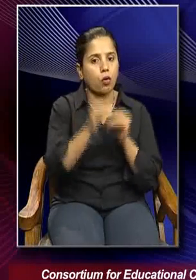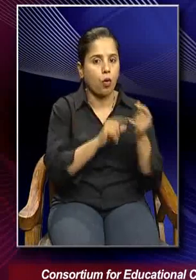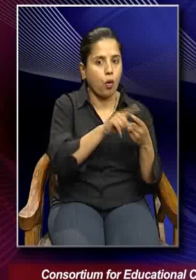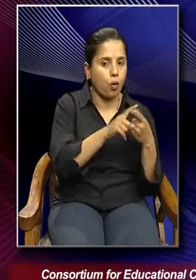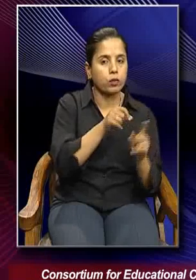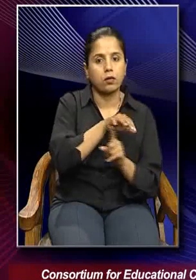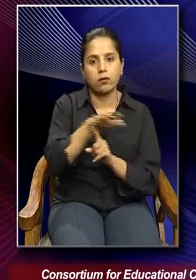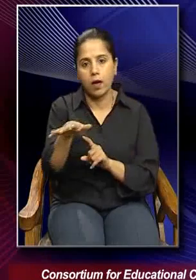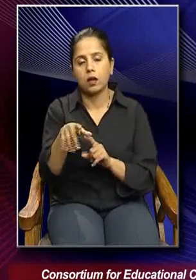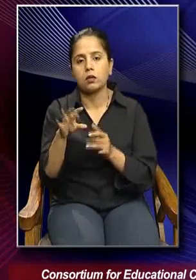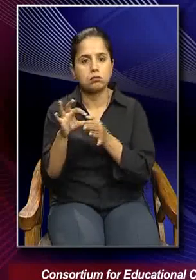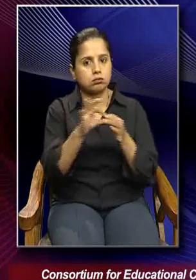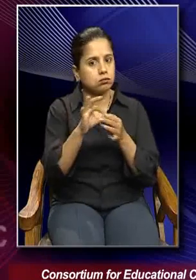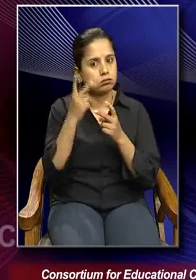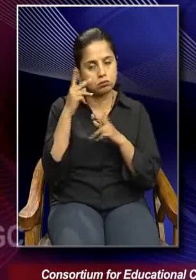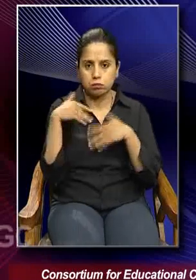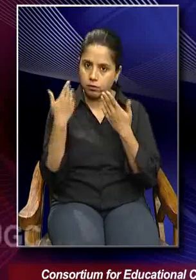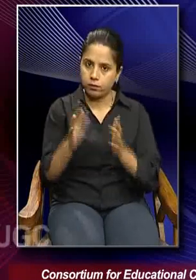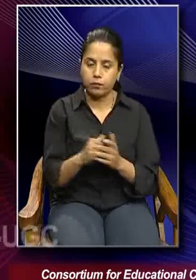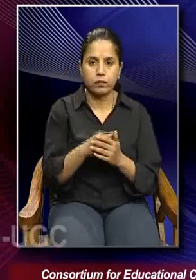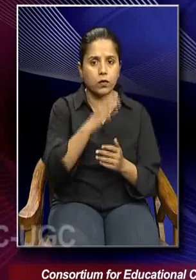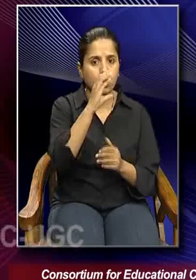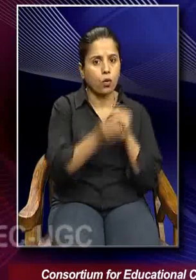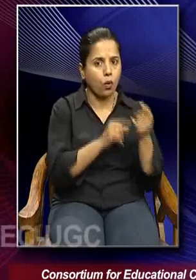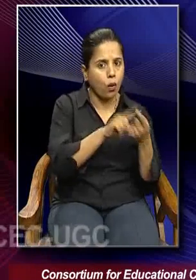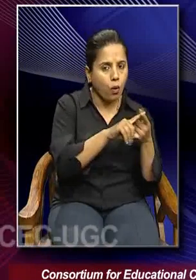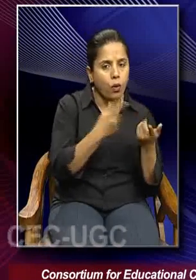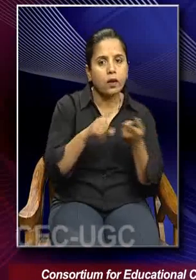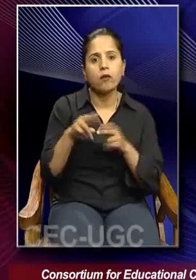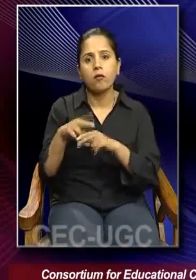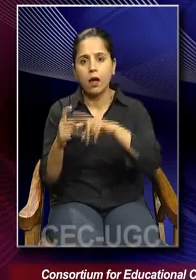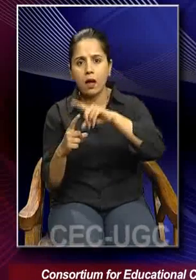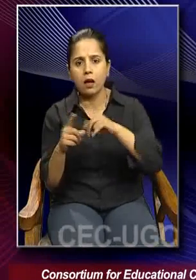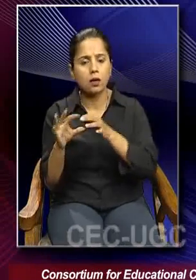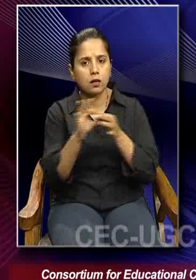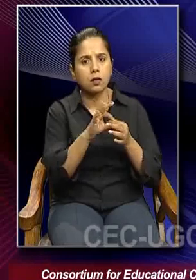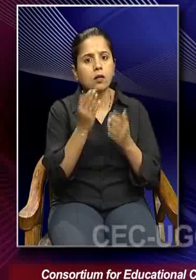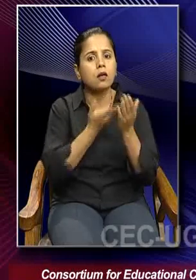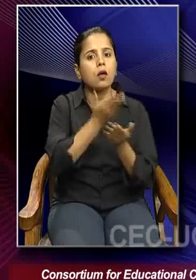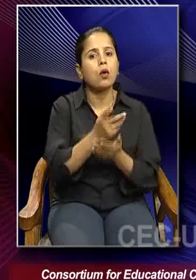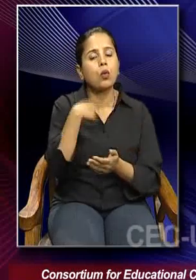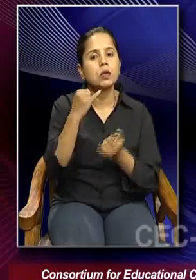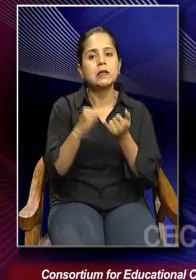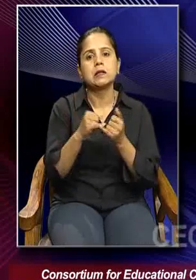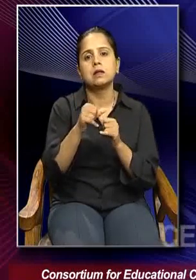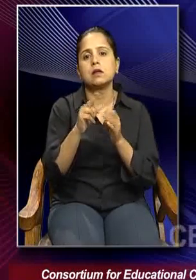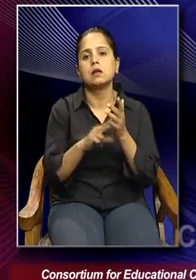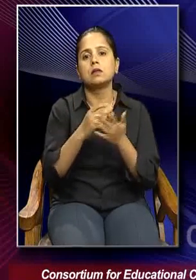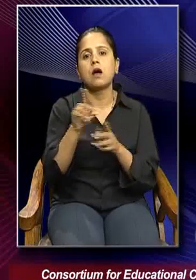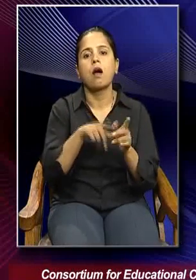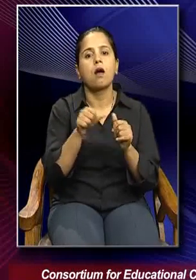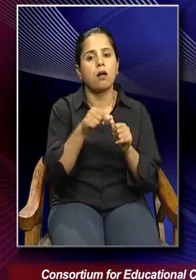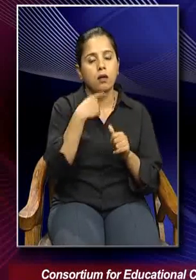relation. And this cause and effect relationship proposed by Sāṅkhya is known